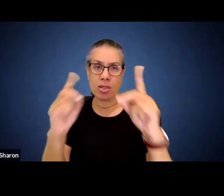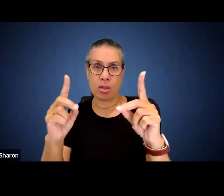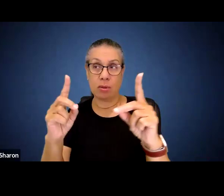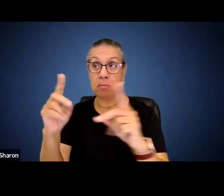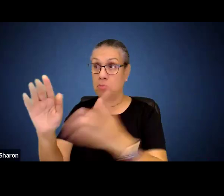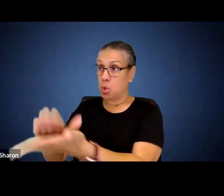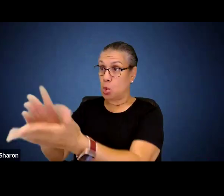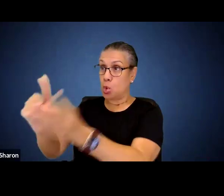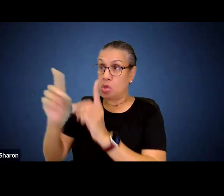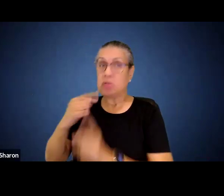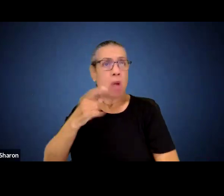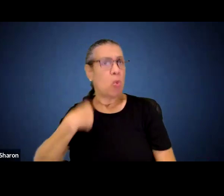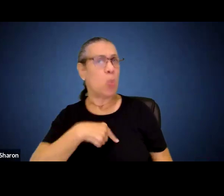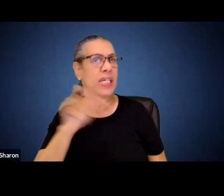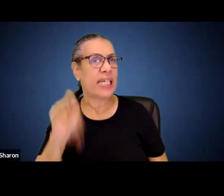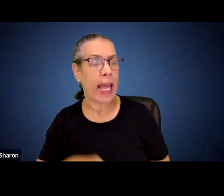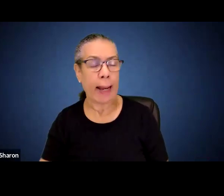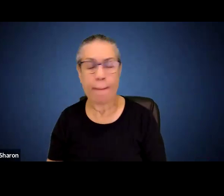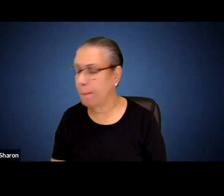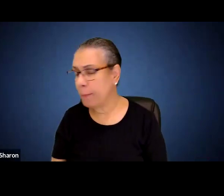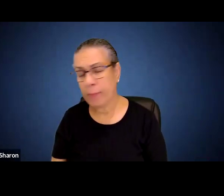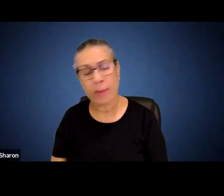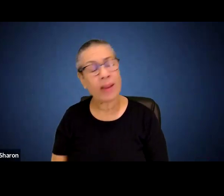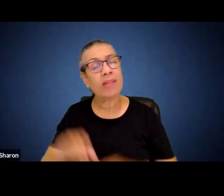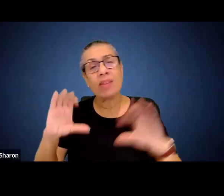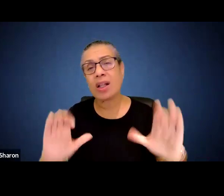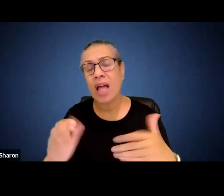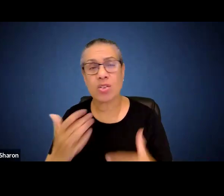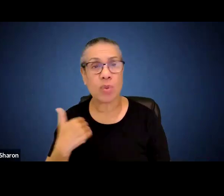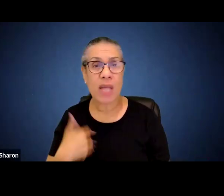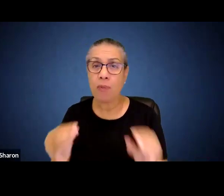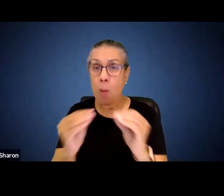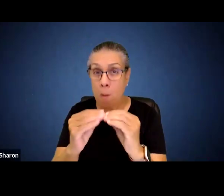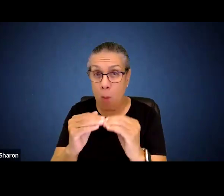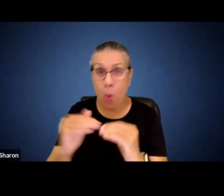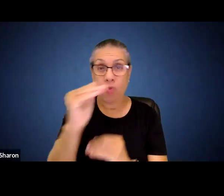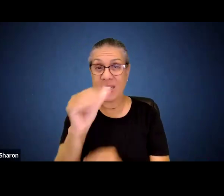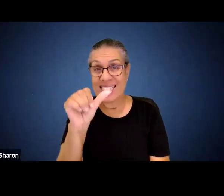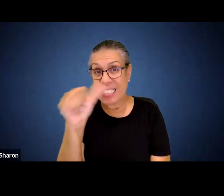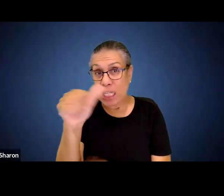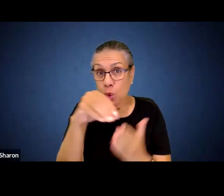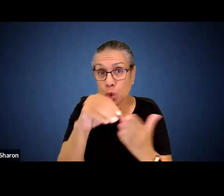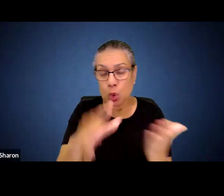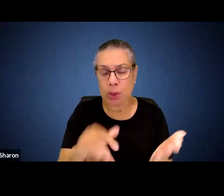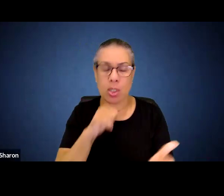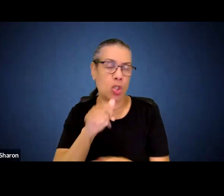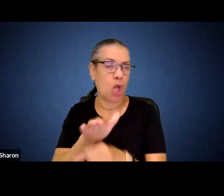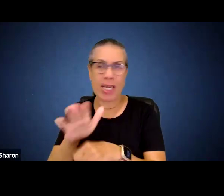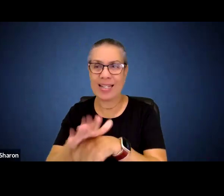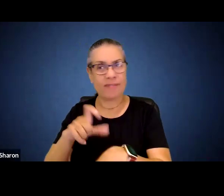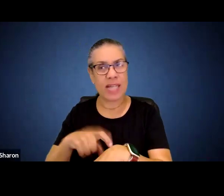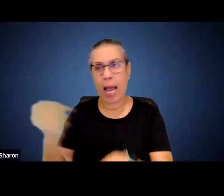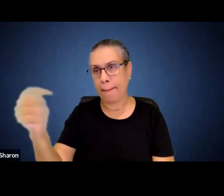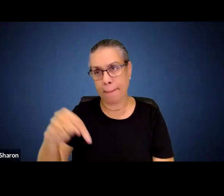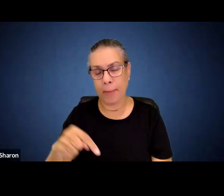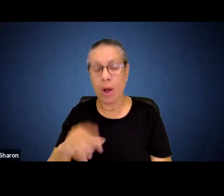do. Frankly, it is evident that those allowing our classrooms to have more than 10 students have not spent a significant amount of time in our classrooms.